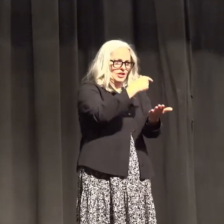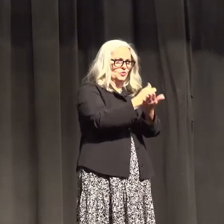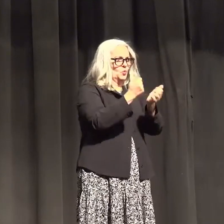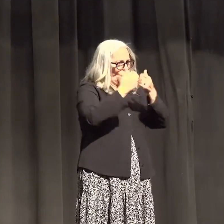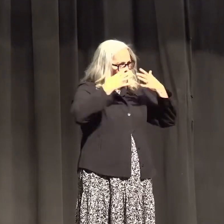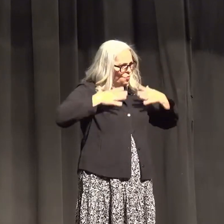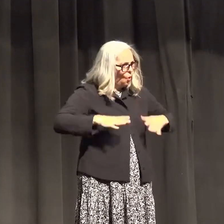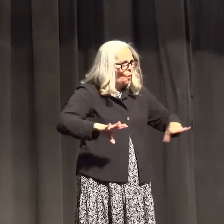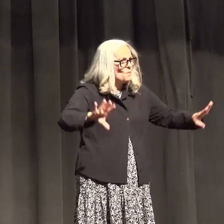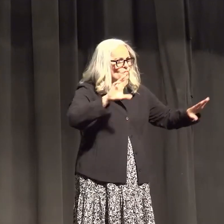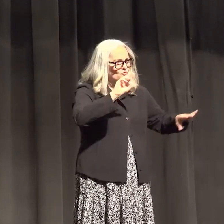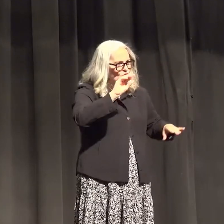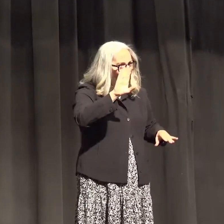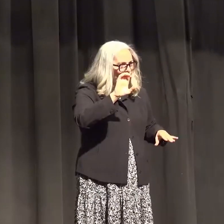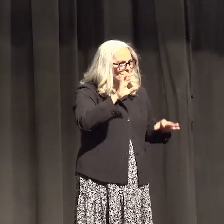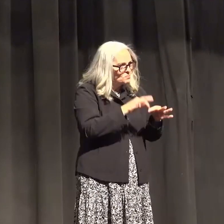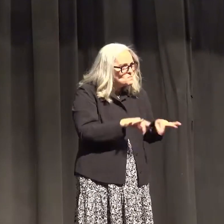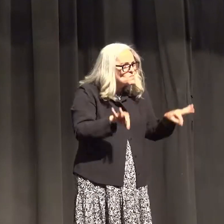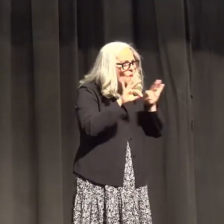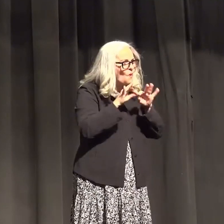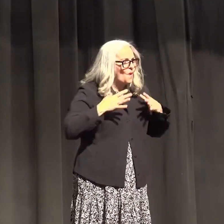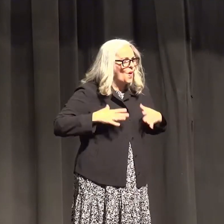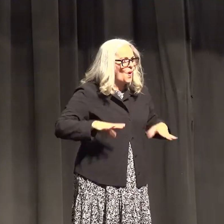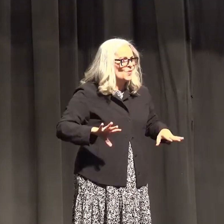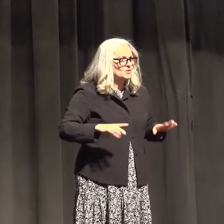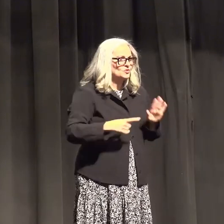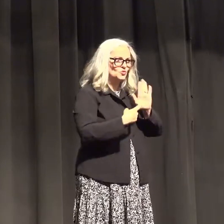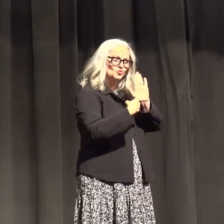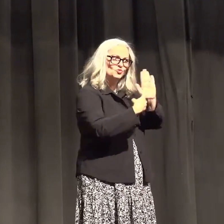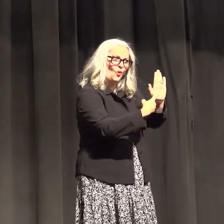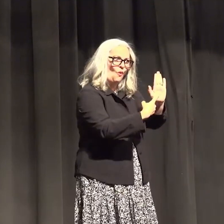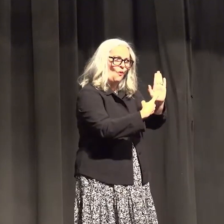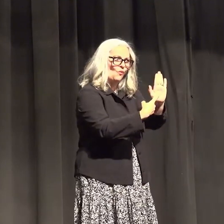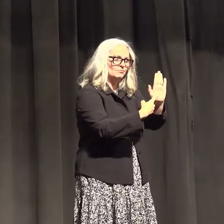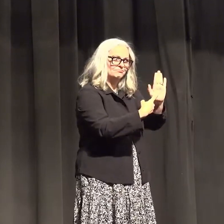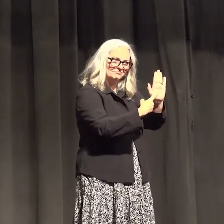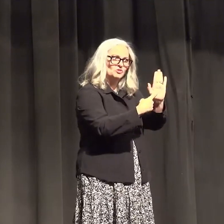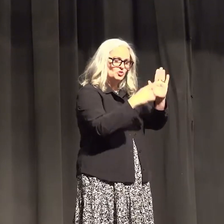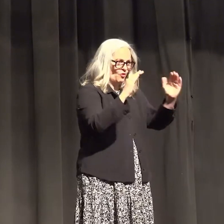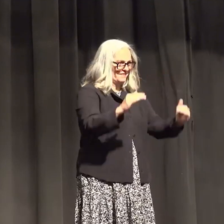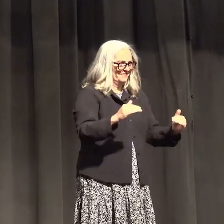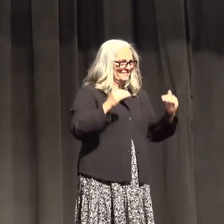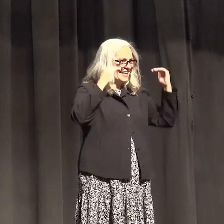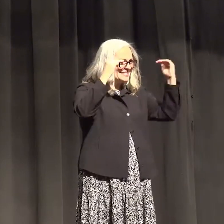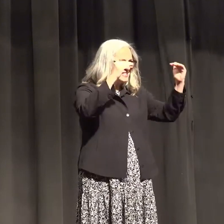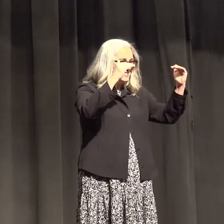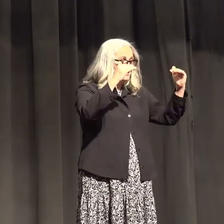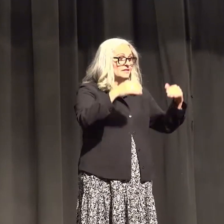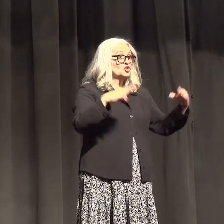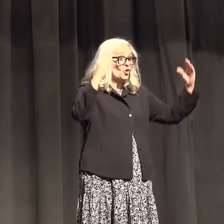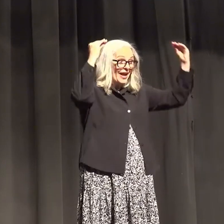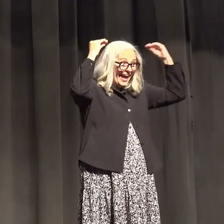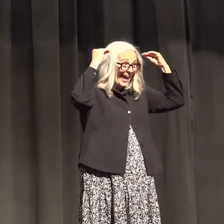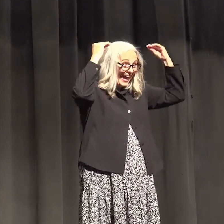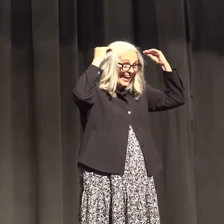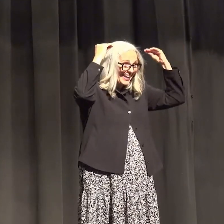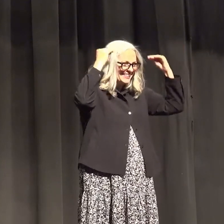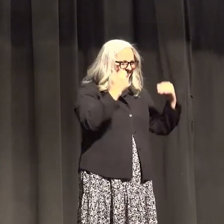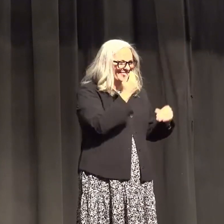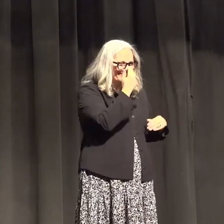used around the world to wear robes at very important occasions. It shows that you have advanced. The